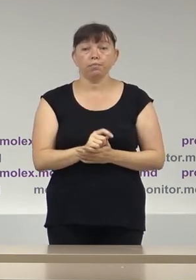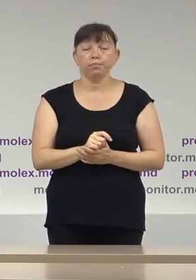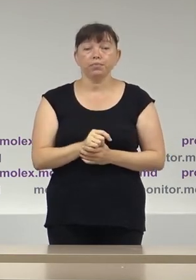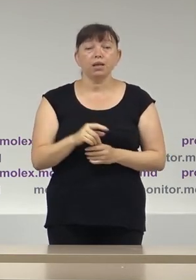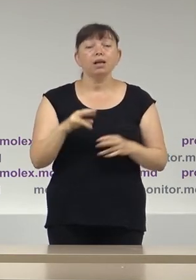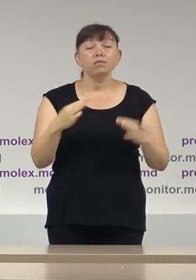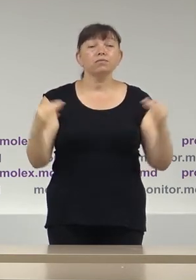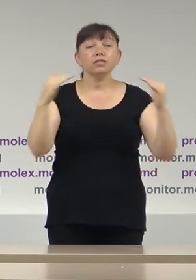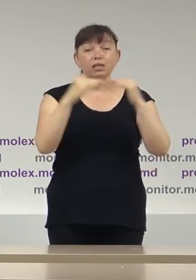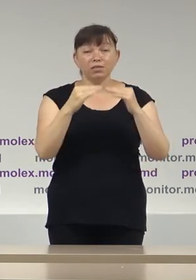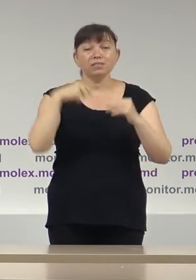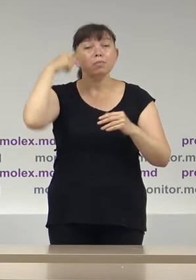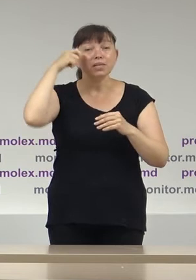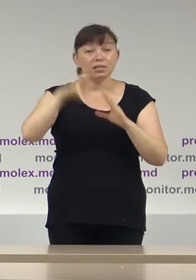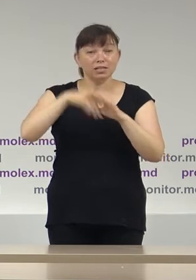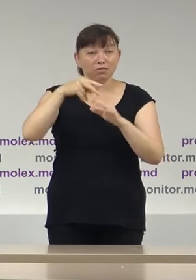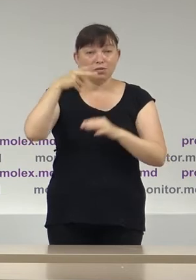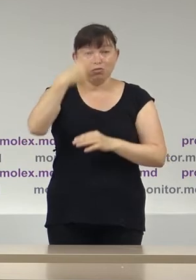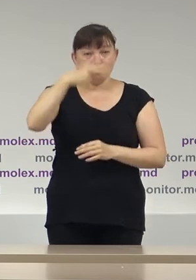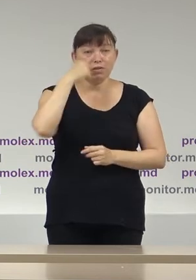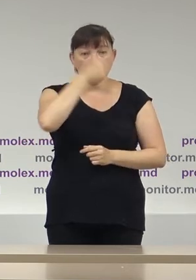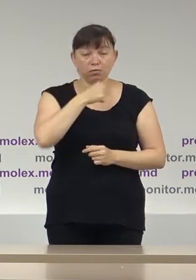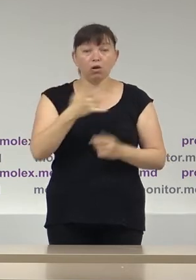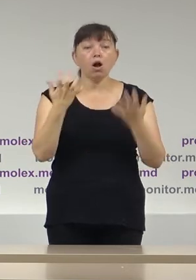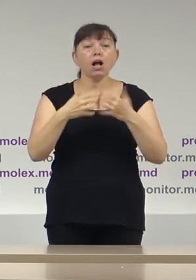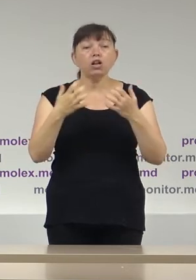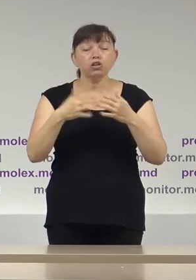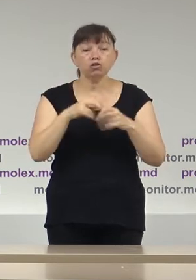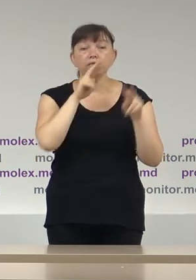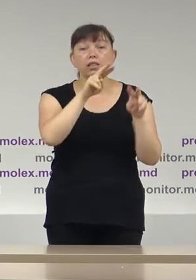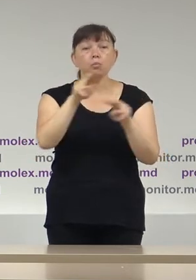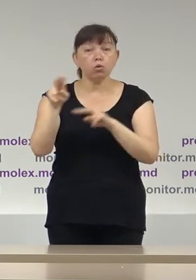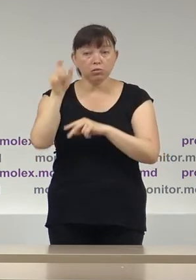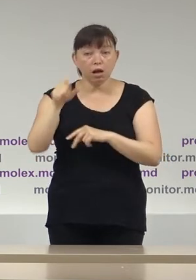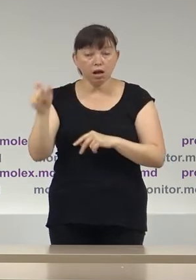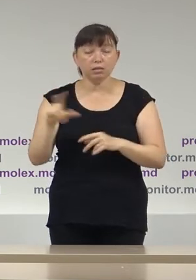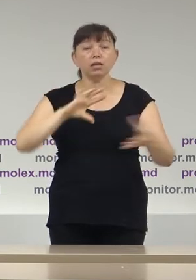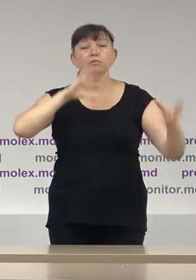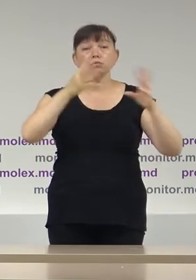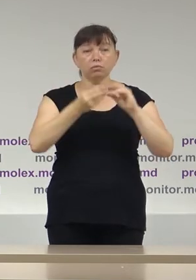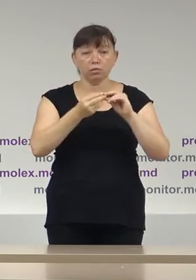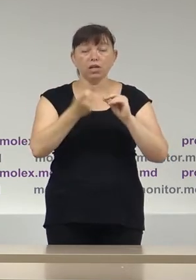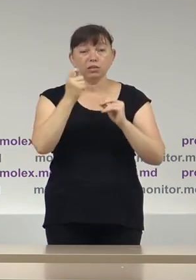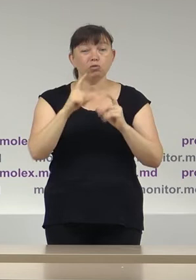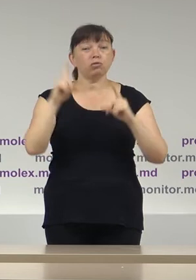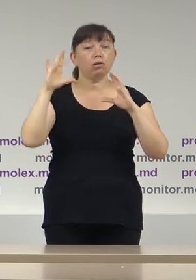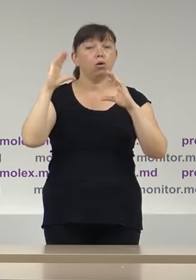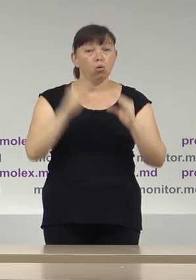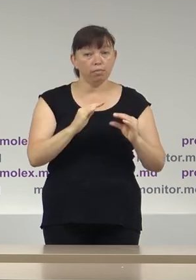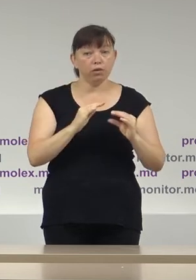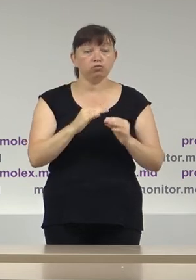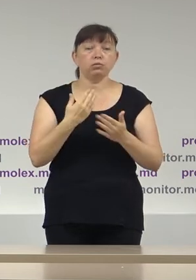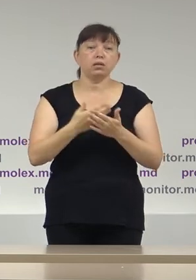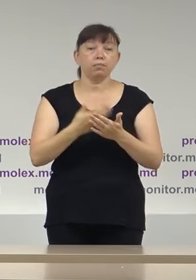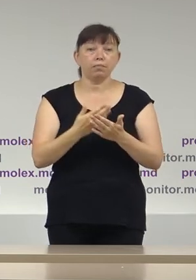international observers. It's important to note that compared with the presidential elections of 2020, the